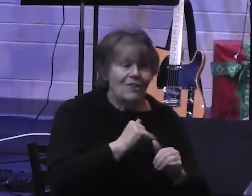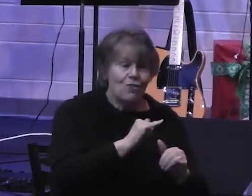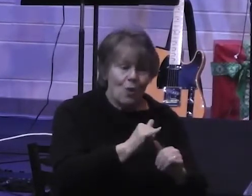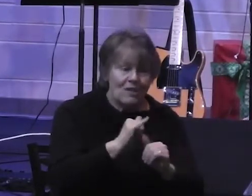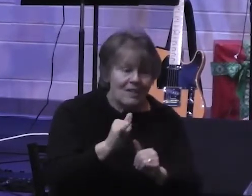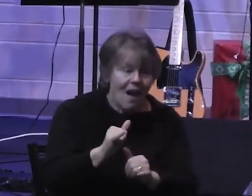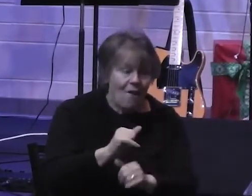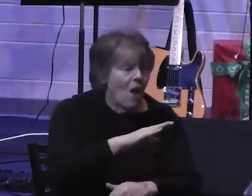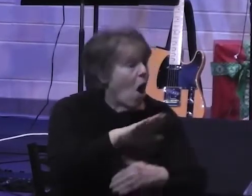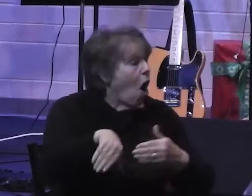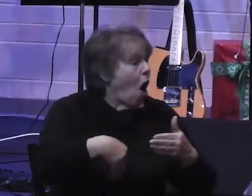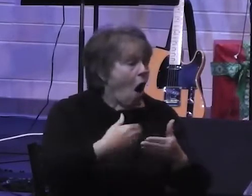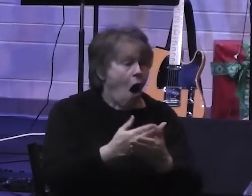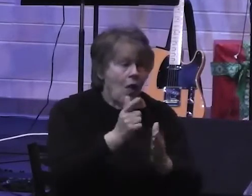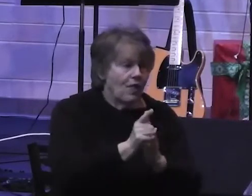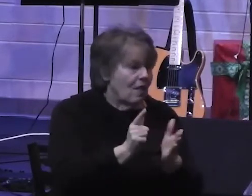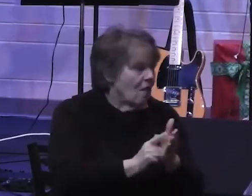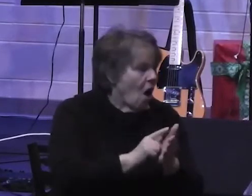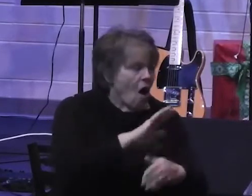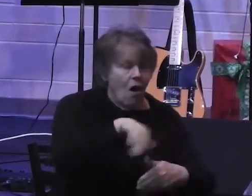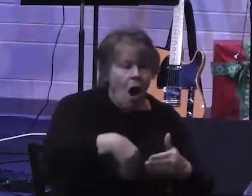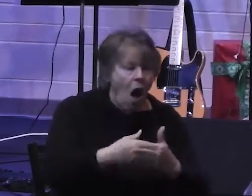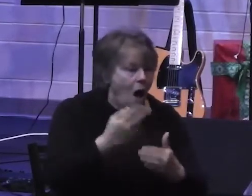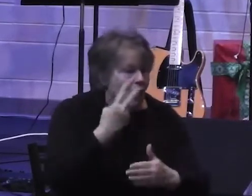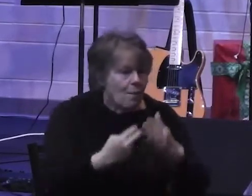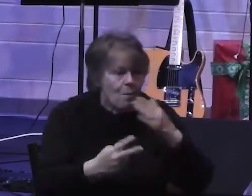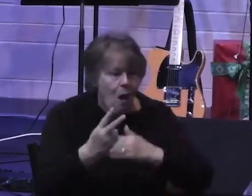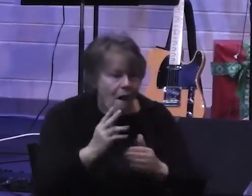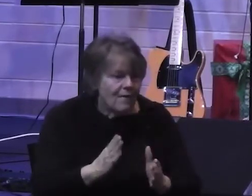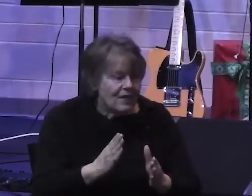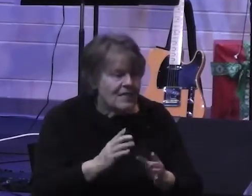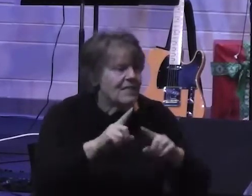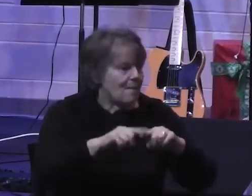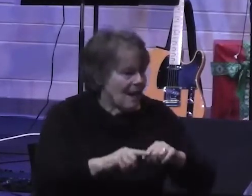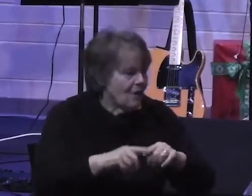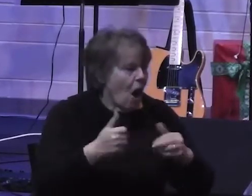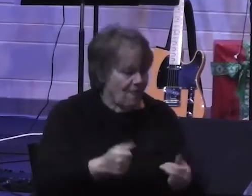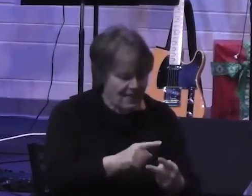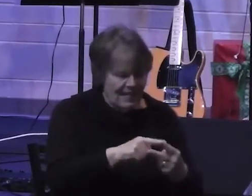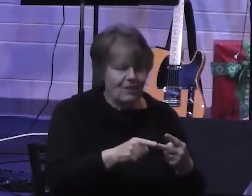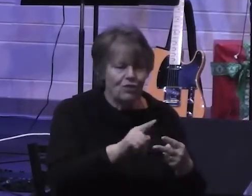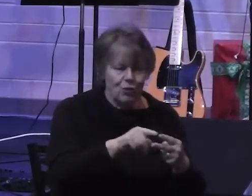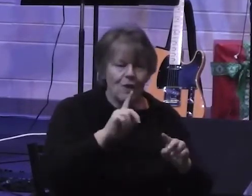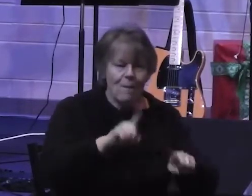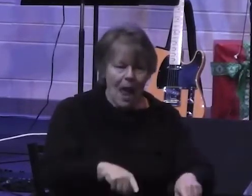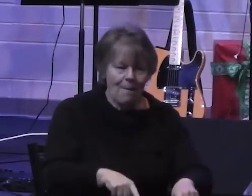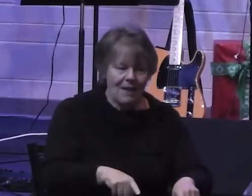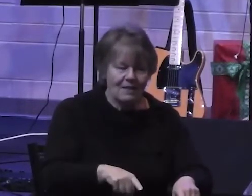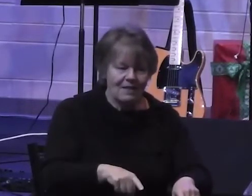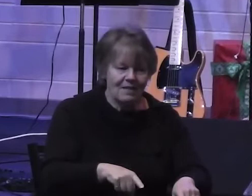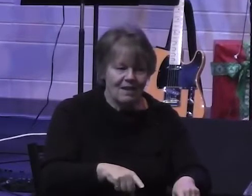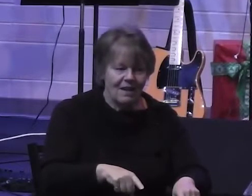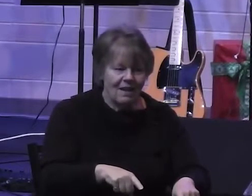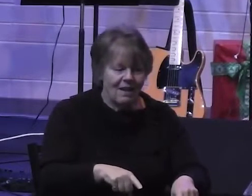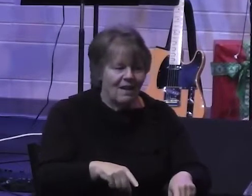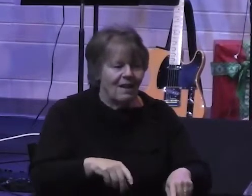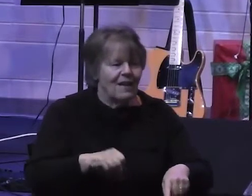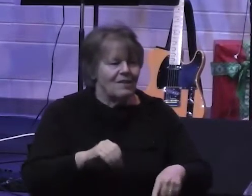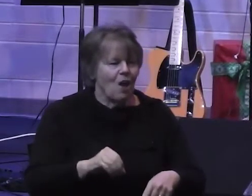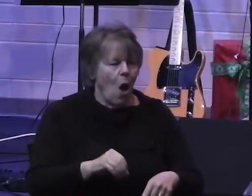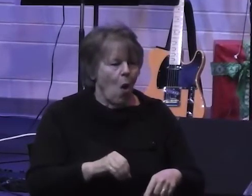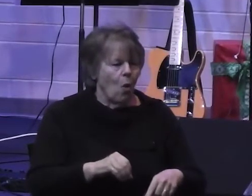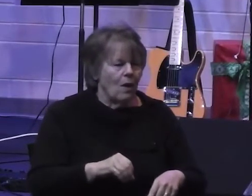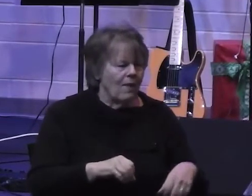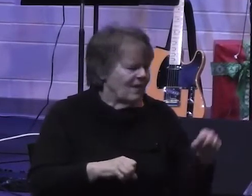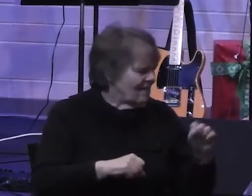hang on these 2 commandments. So the Sadducees couldn't trap Jesus, so the Pharisees, they take